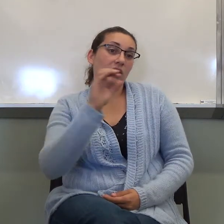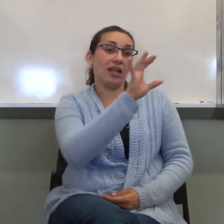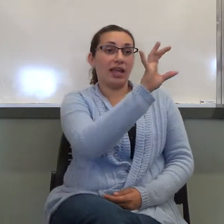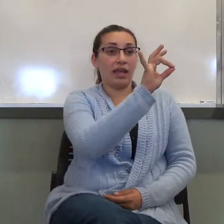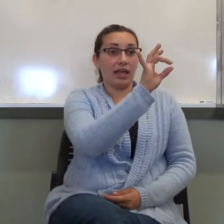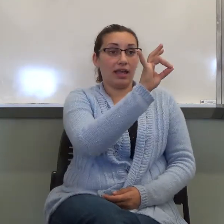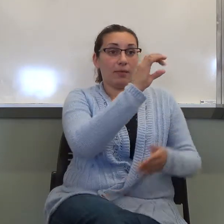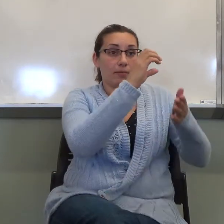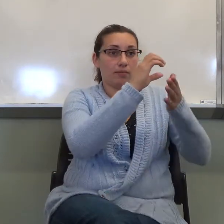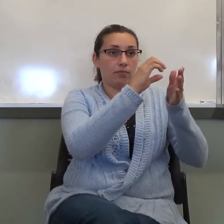number